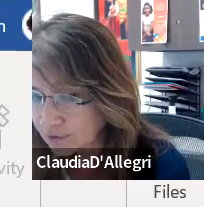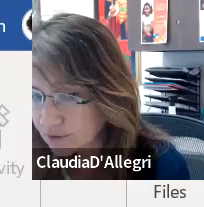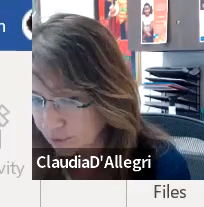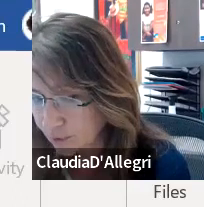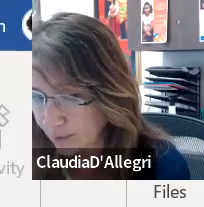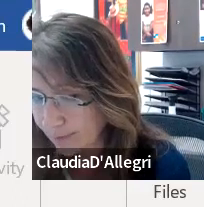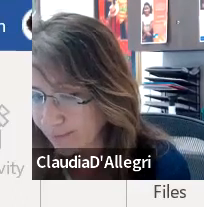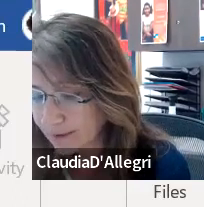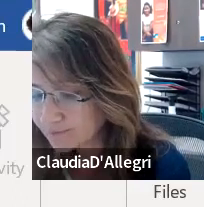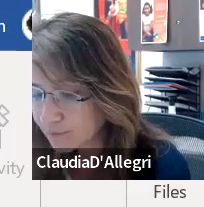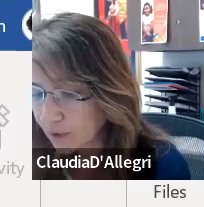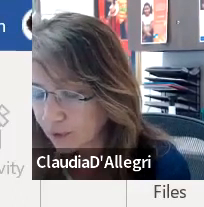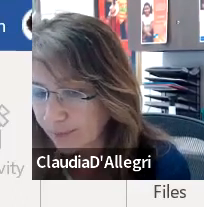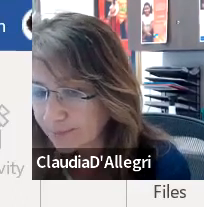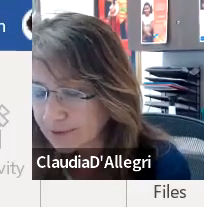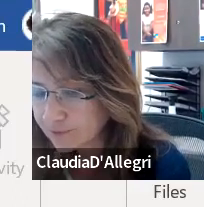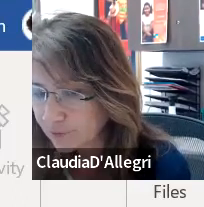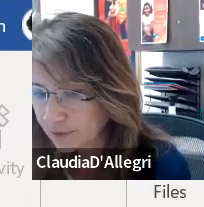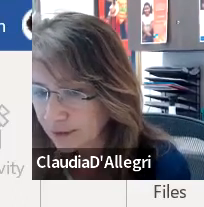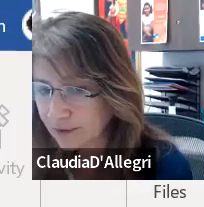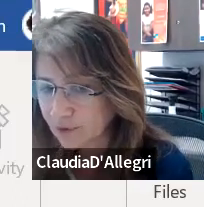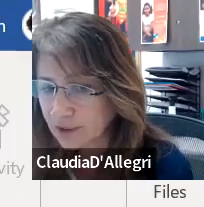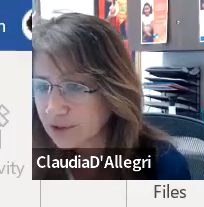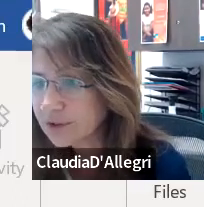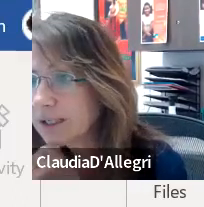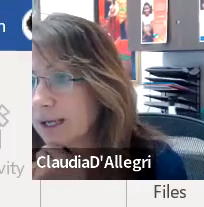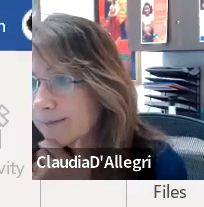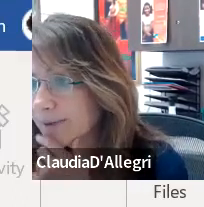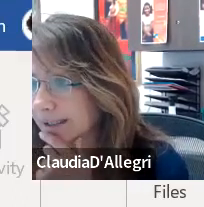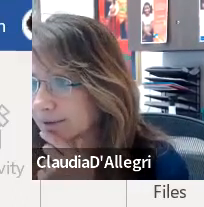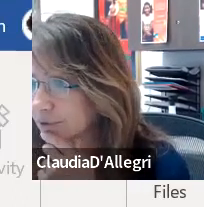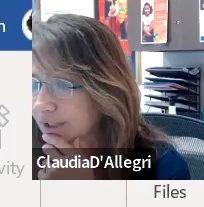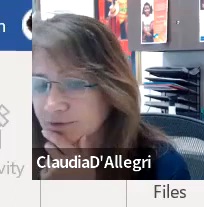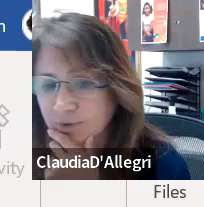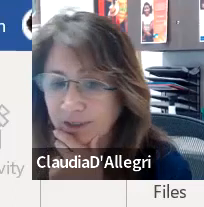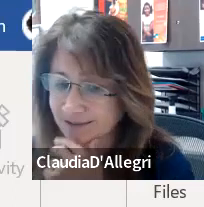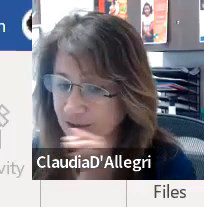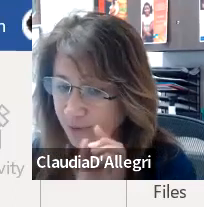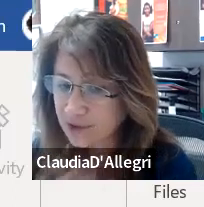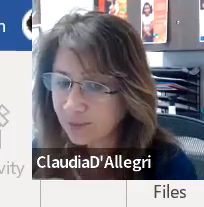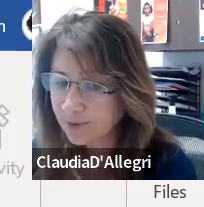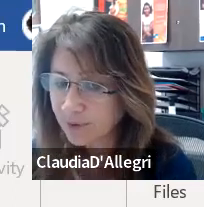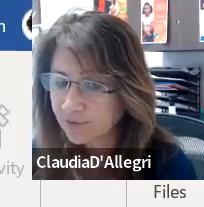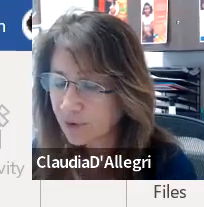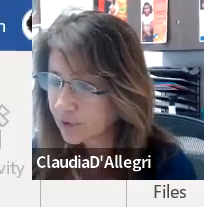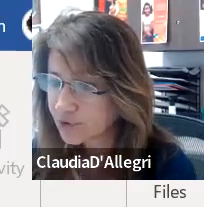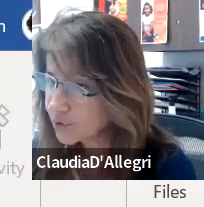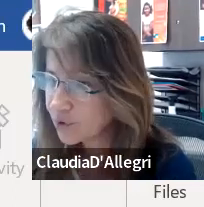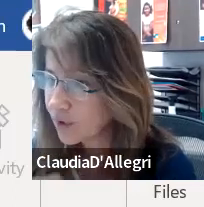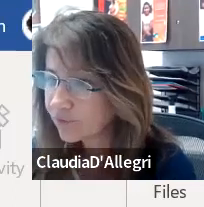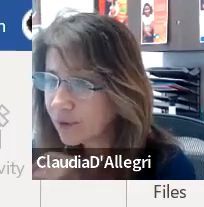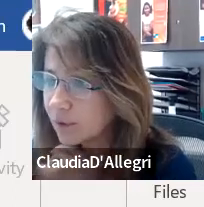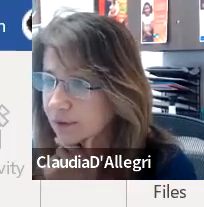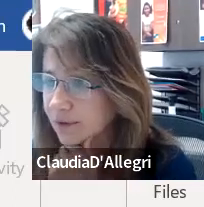give loans to loan repayments for their education. But sometimes providers, especially people of color,